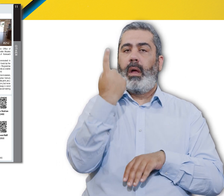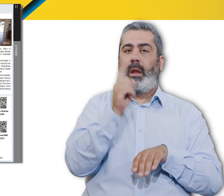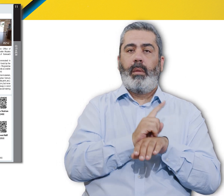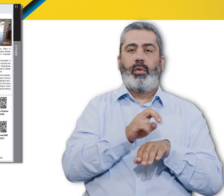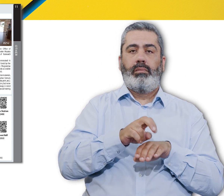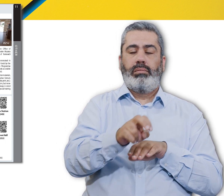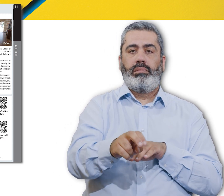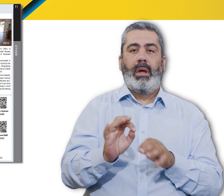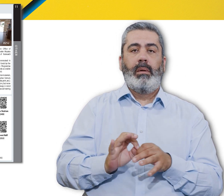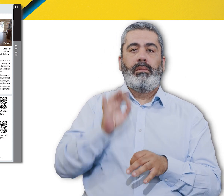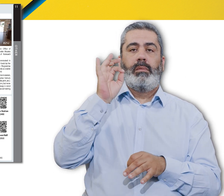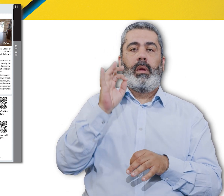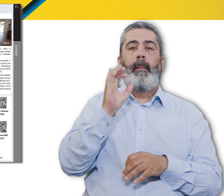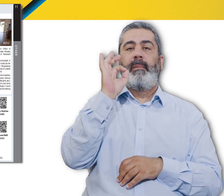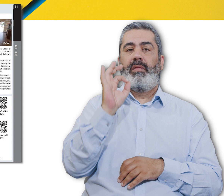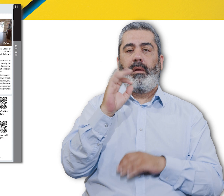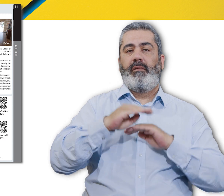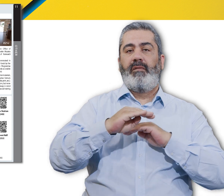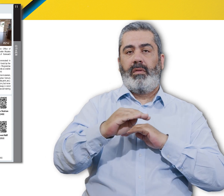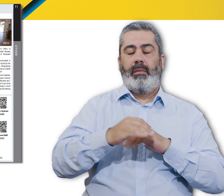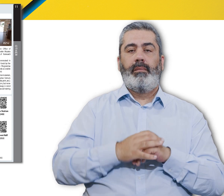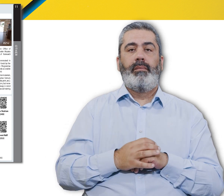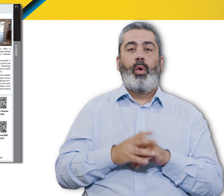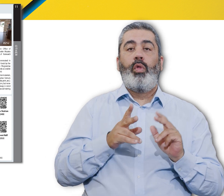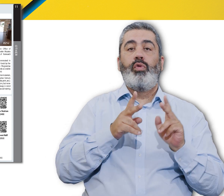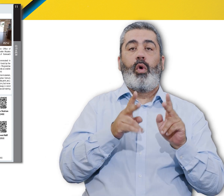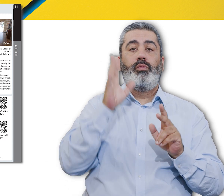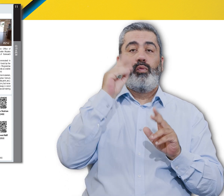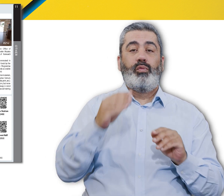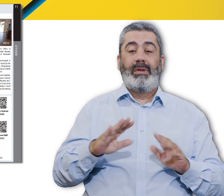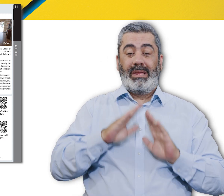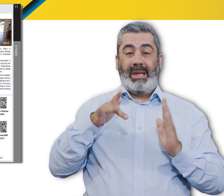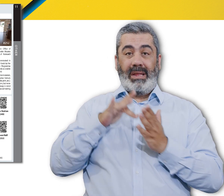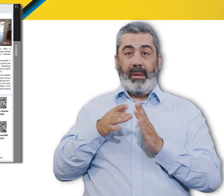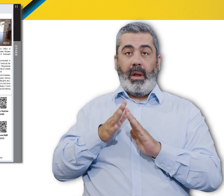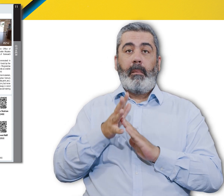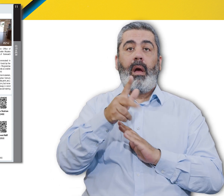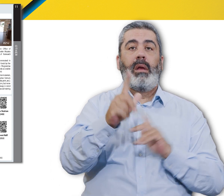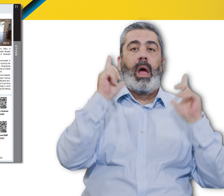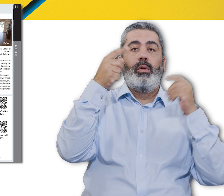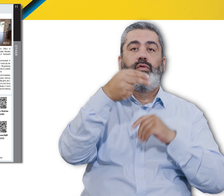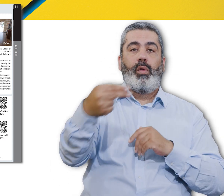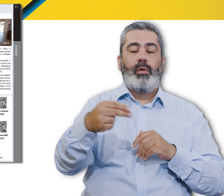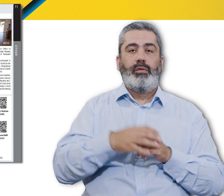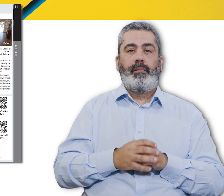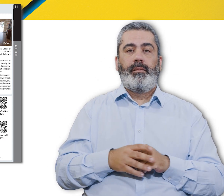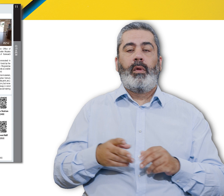min, elevation, 0 m. The street connecting the main gate with the Church of St.